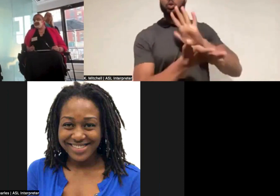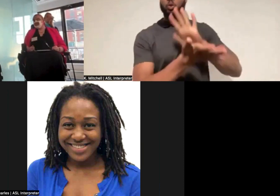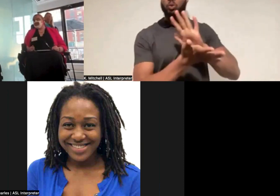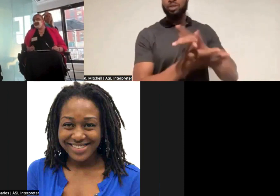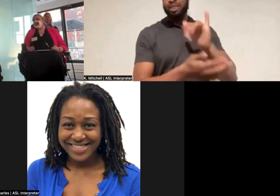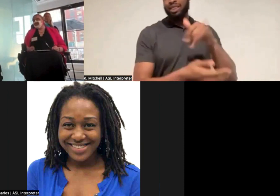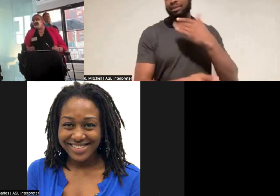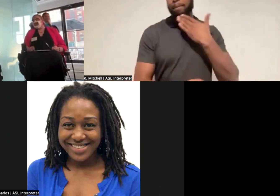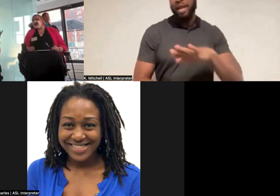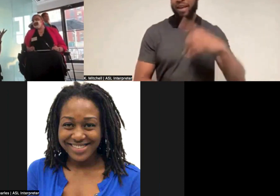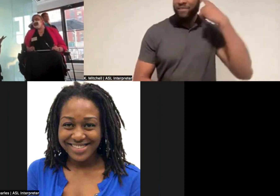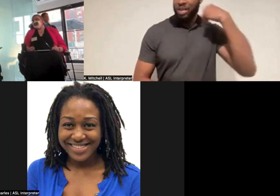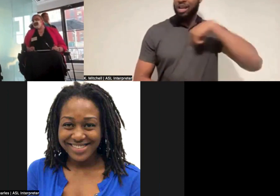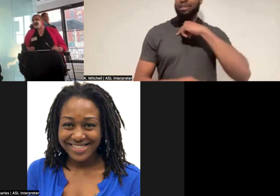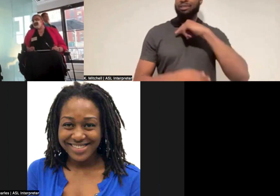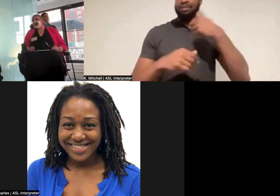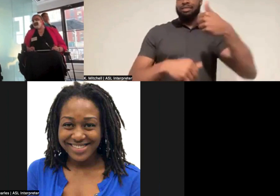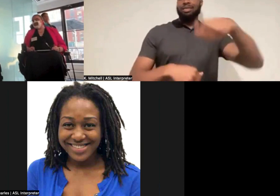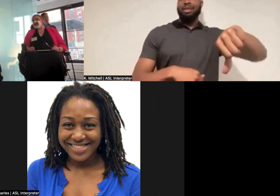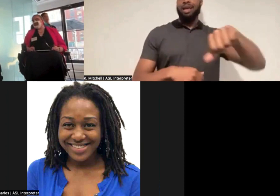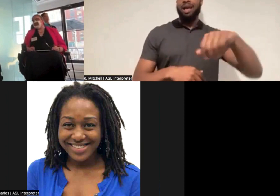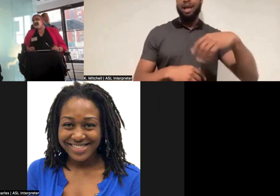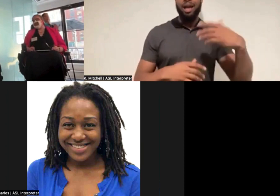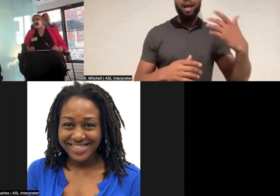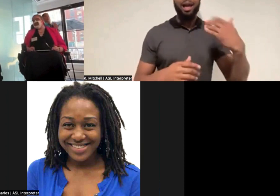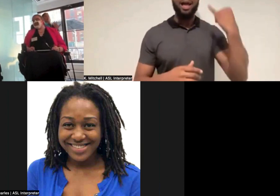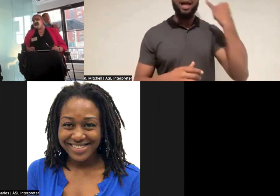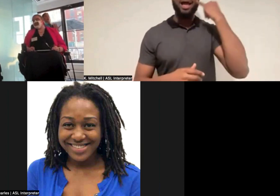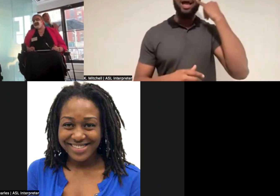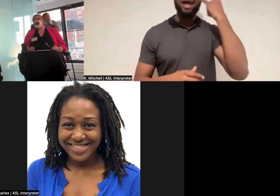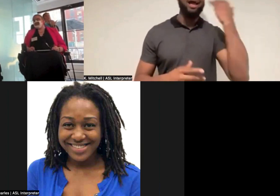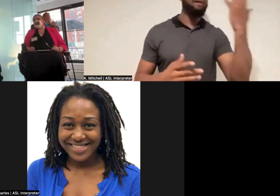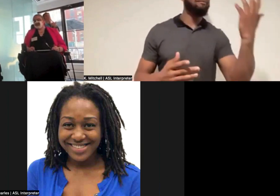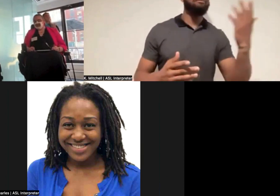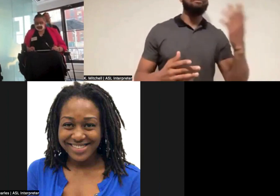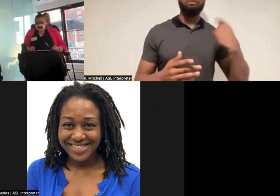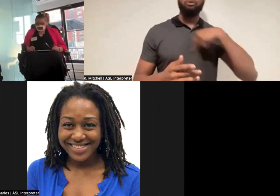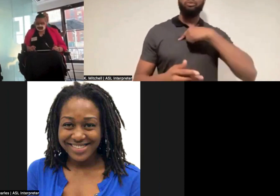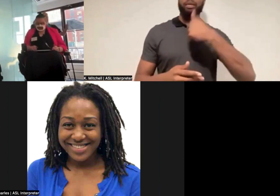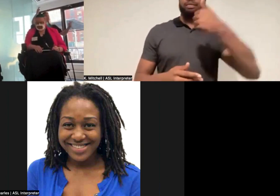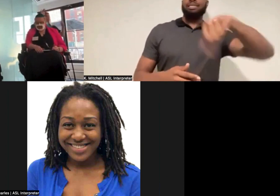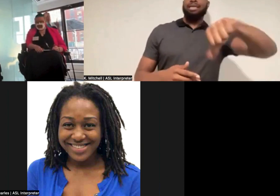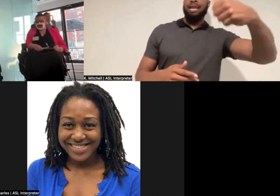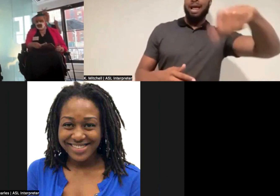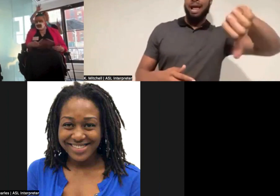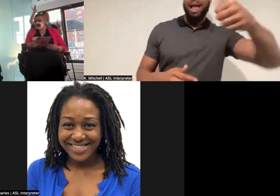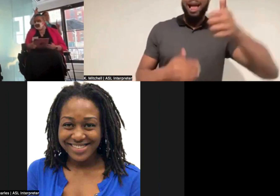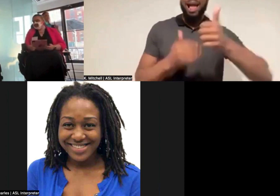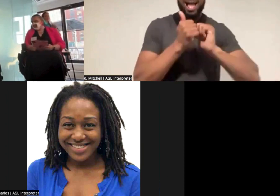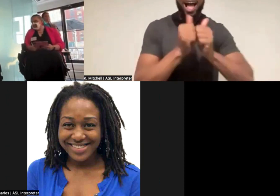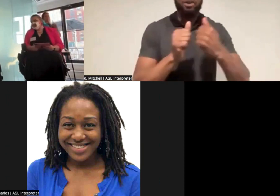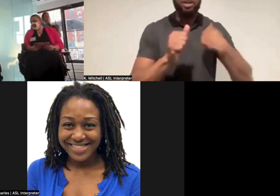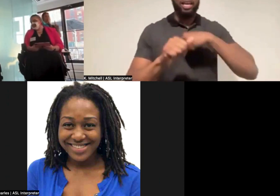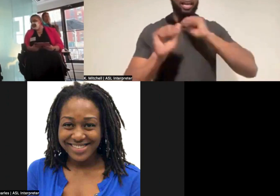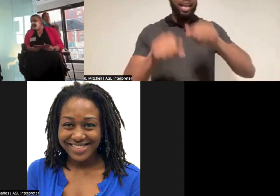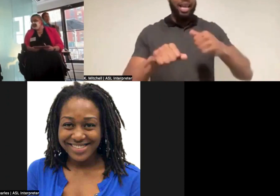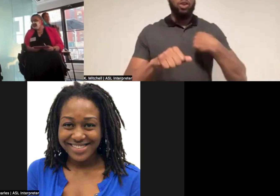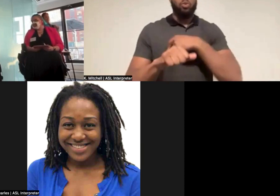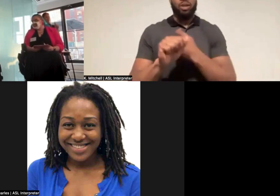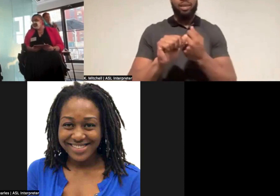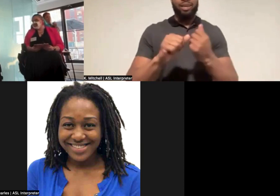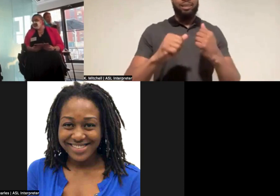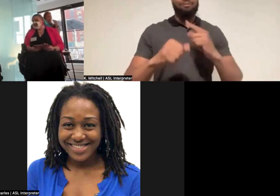a, I don't know, quote unquote, giant on the other side. I mean, where is that going to get us in our pursuit to have equality? It doesn't make sense. And